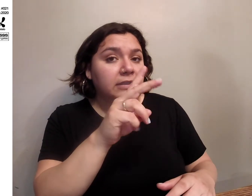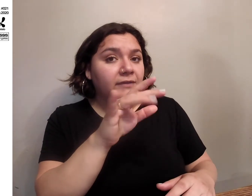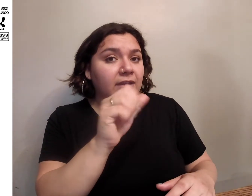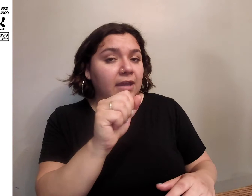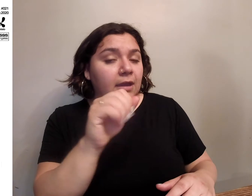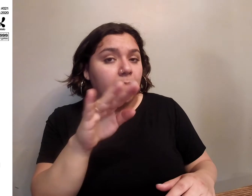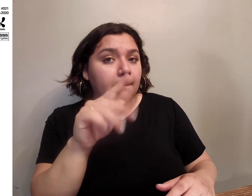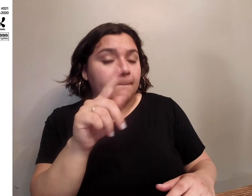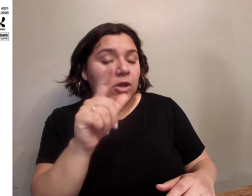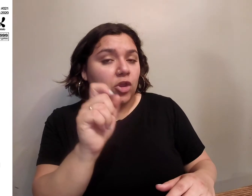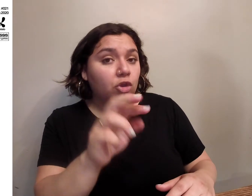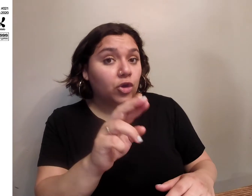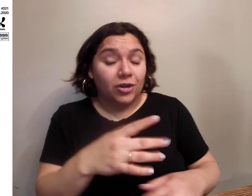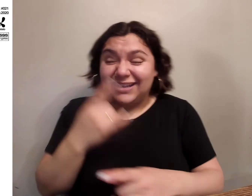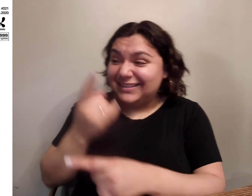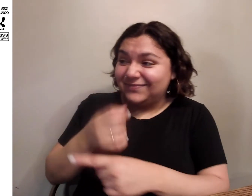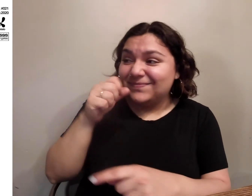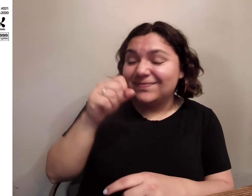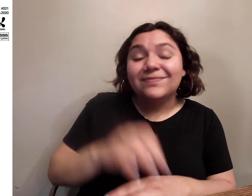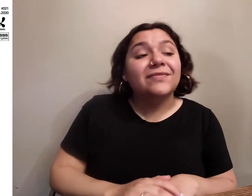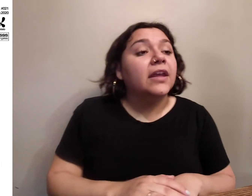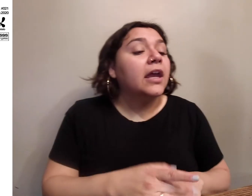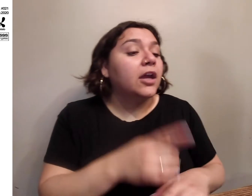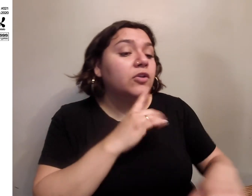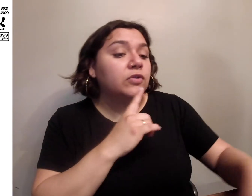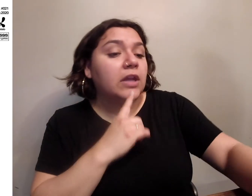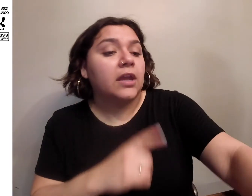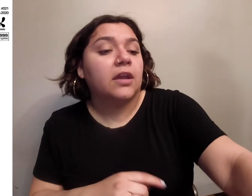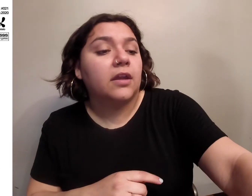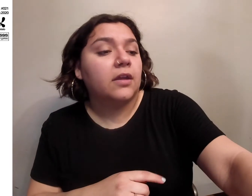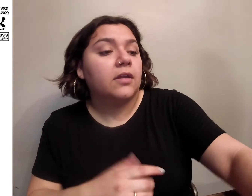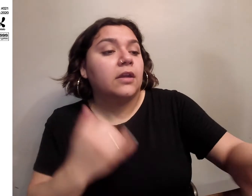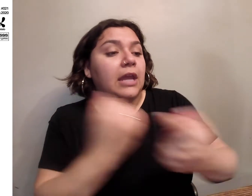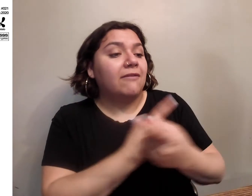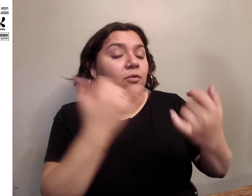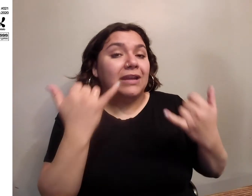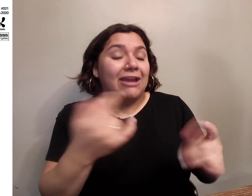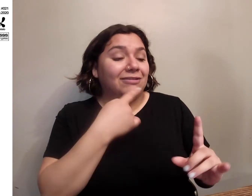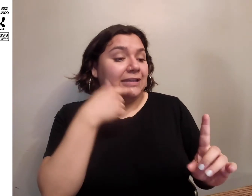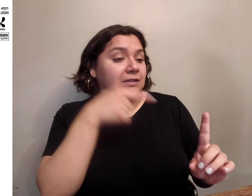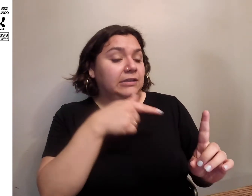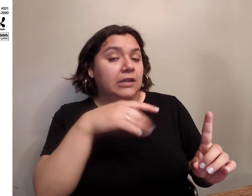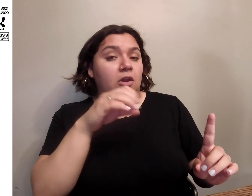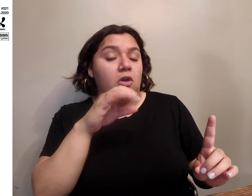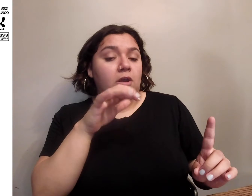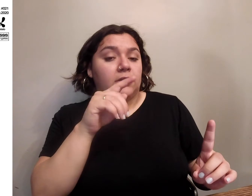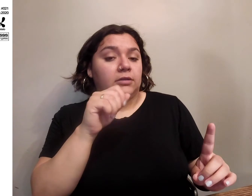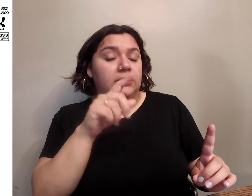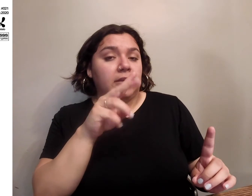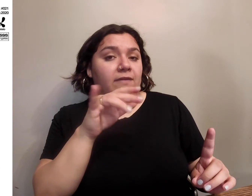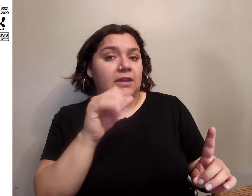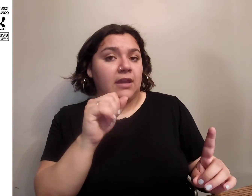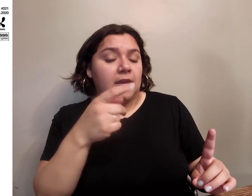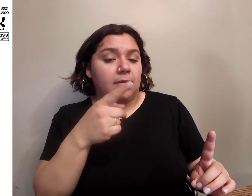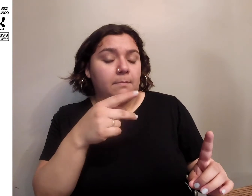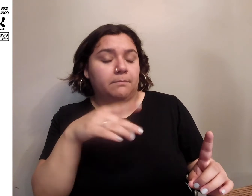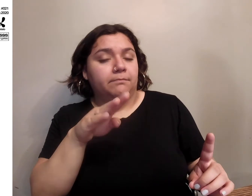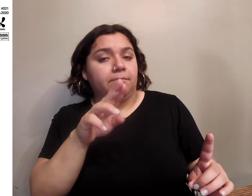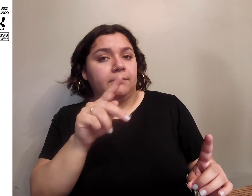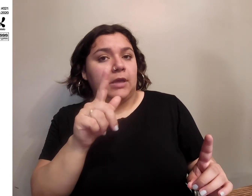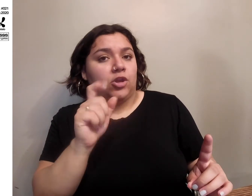And yes, and you say everyone now says she was so prescient. She